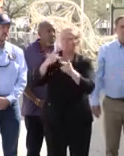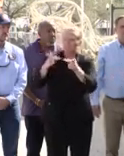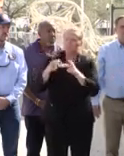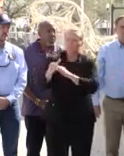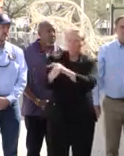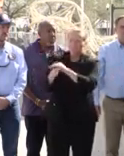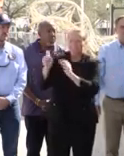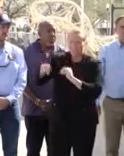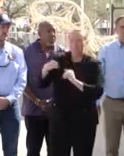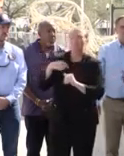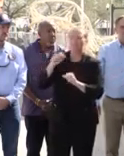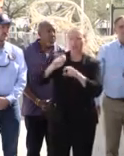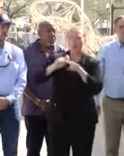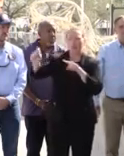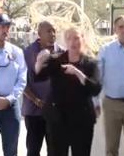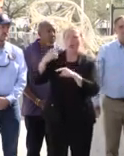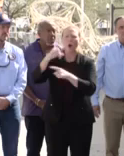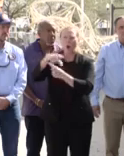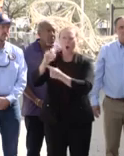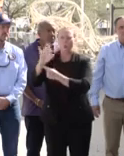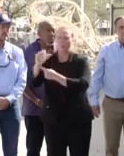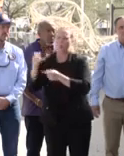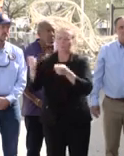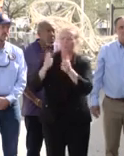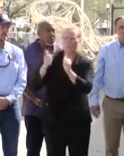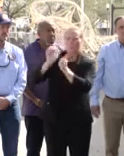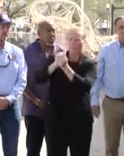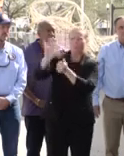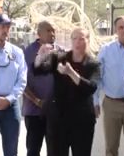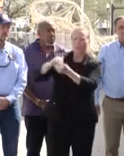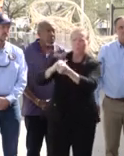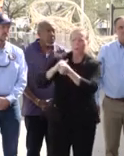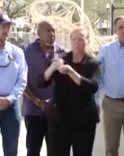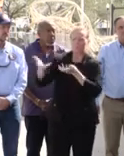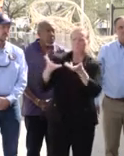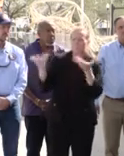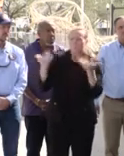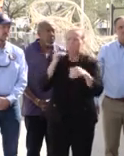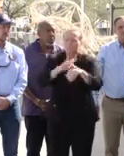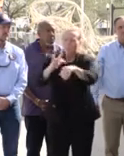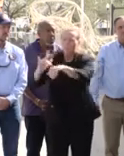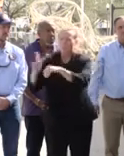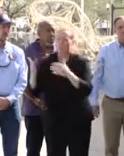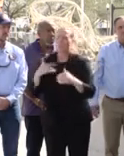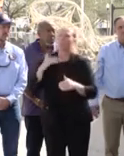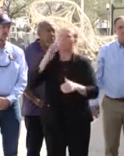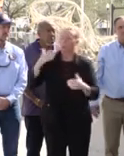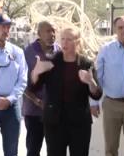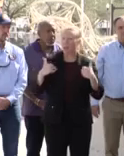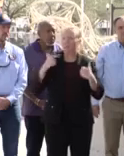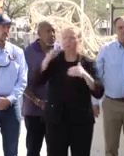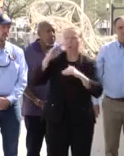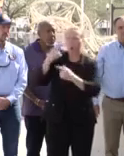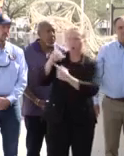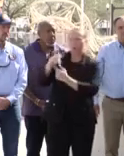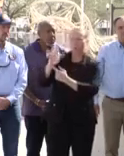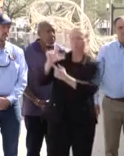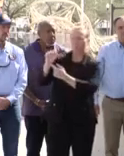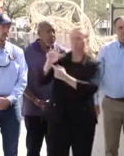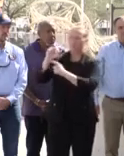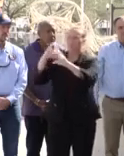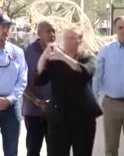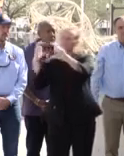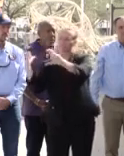Florida and they can work with their partners to see what's available. We will have the Hope Florida bus located at the